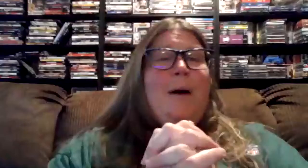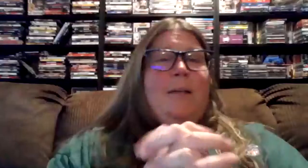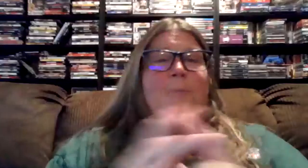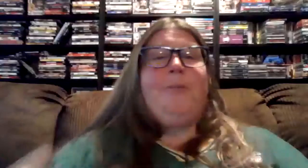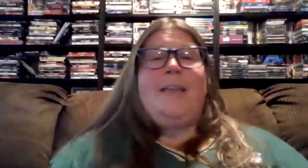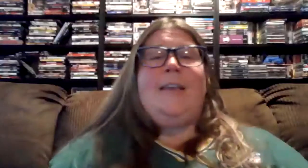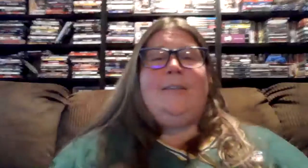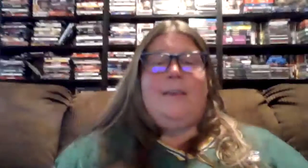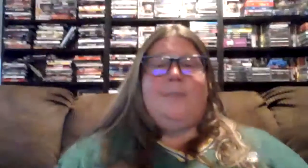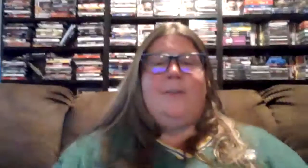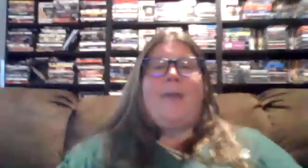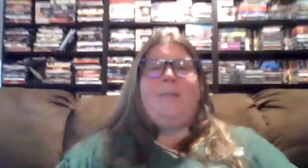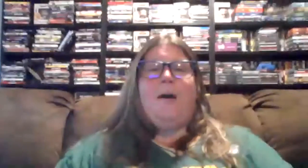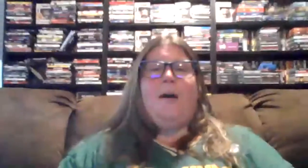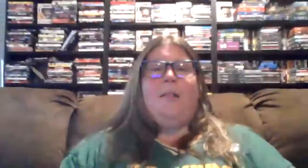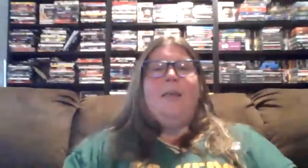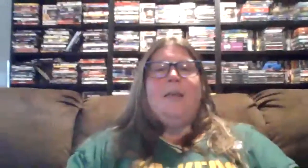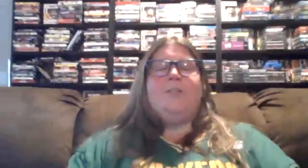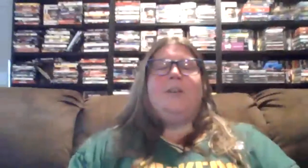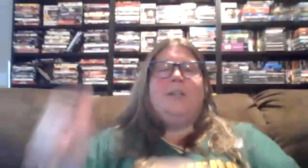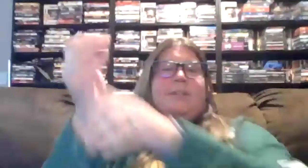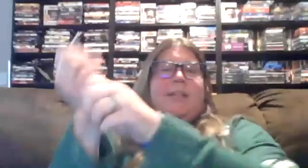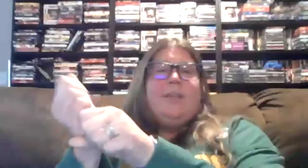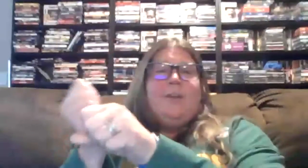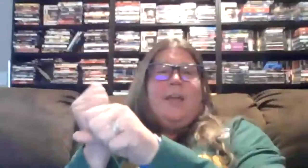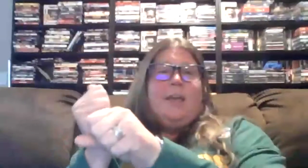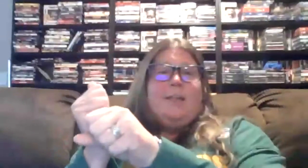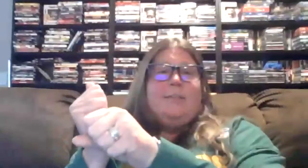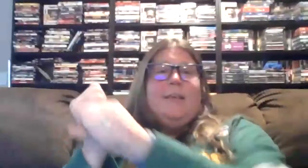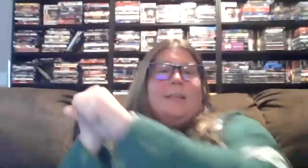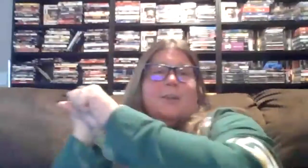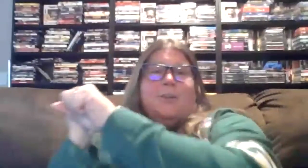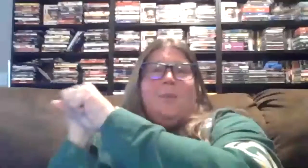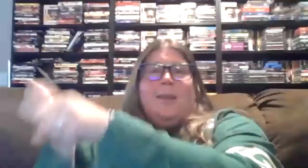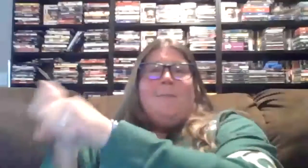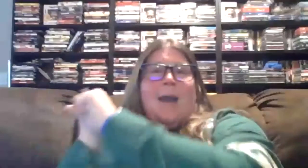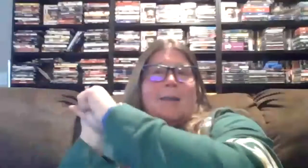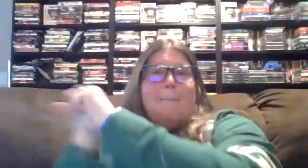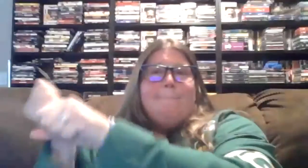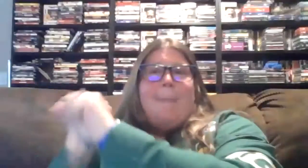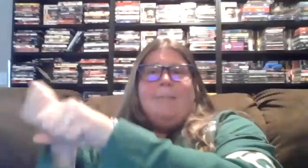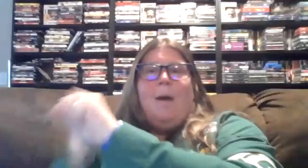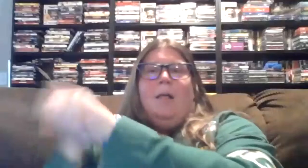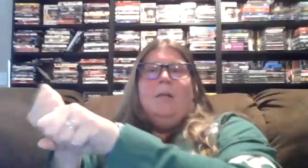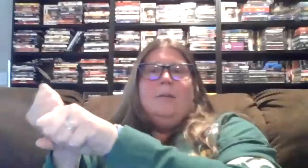Baseball is pretty easy. So baseball is you're going to just take your hands like you're swinging a bat. Baseball.